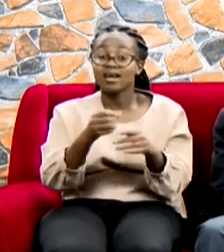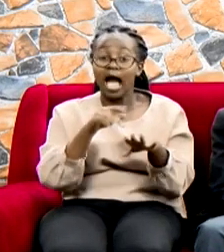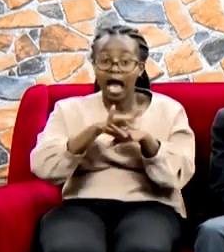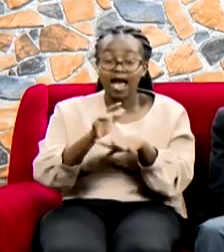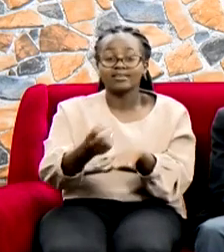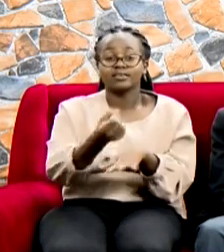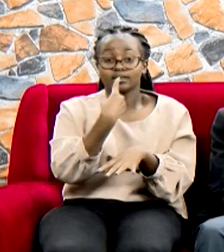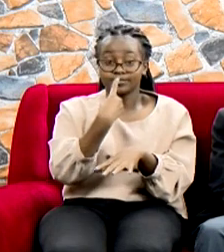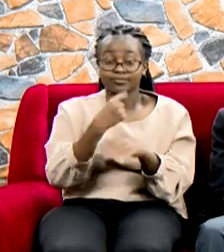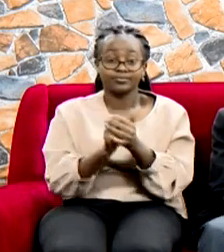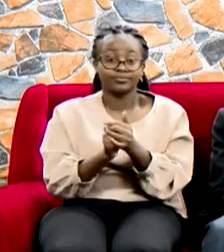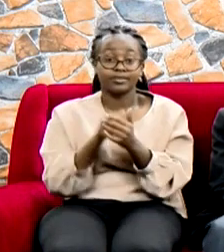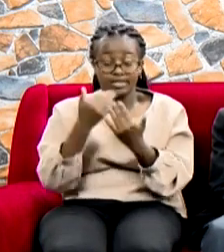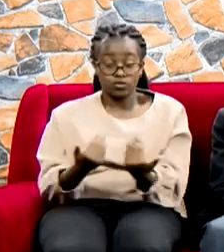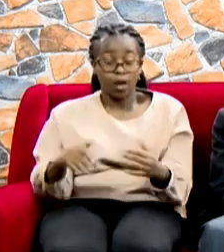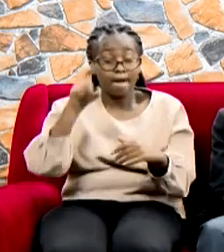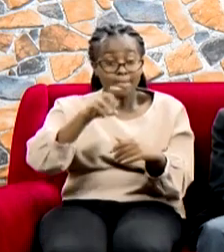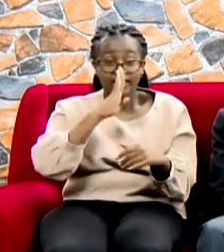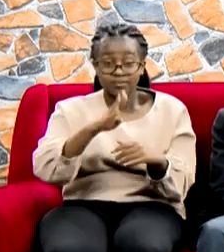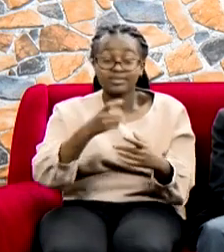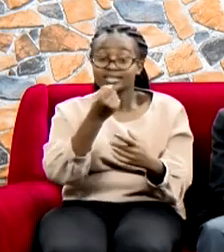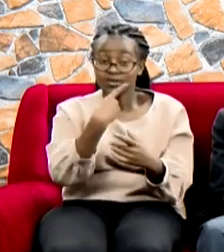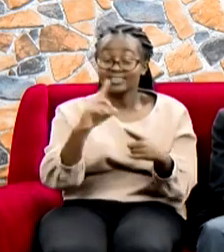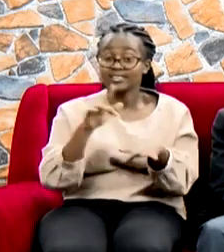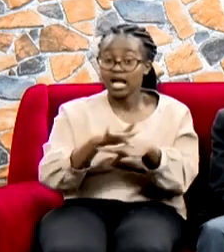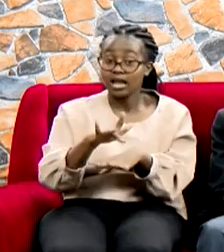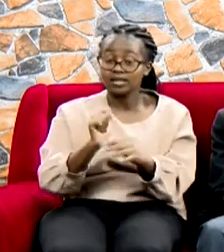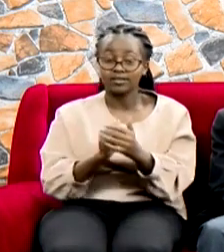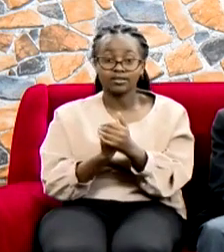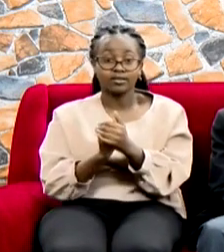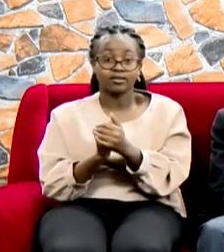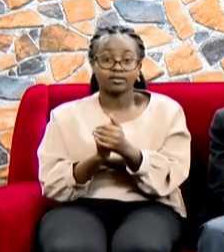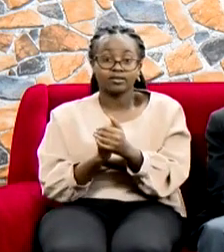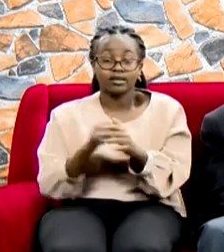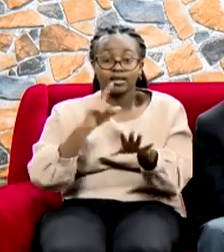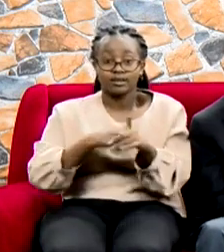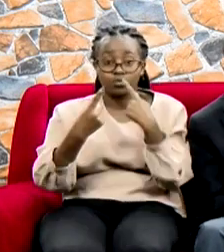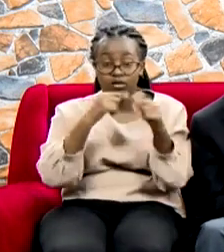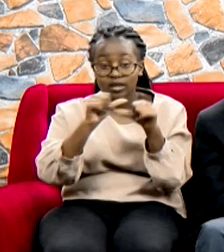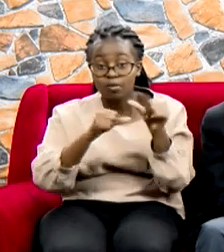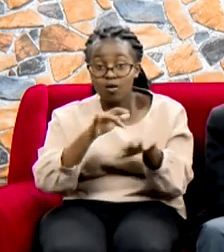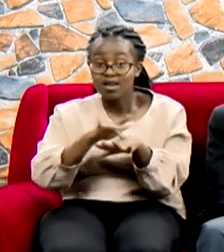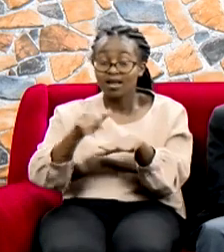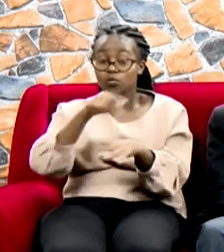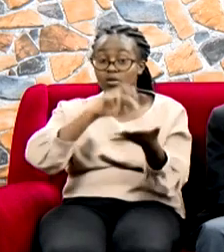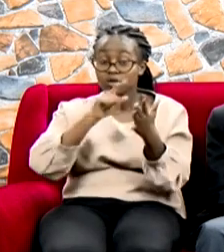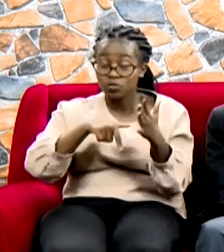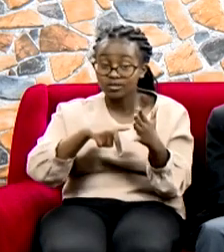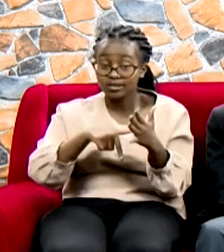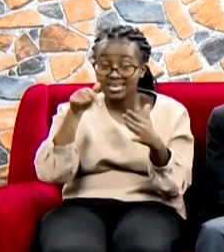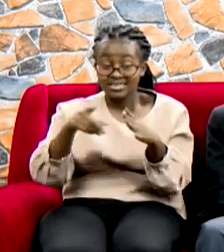diagnosis. So a child must be diagnosed early. And when we talk of early, we mean